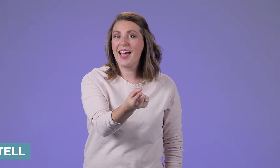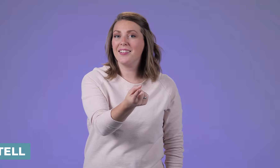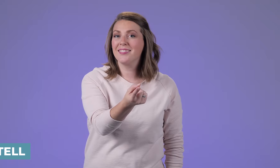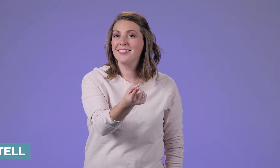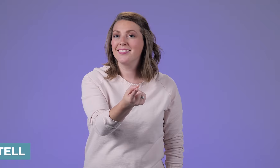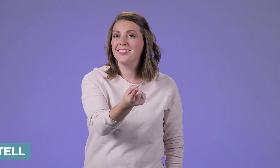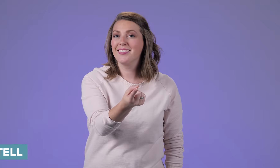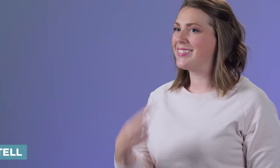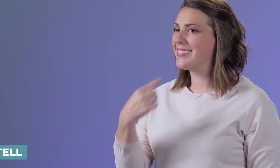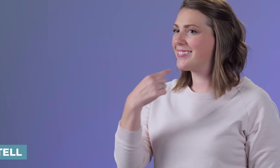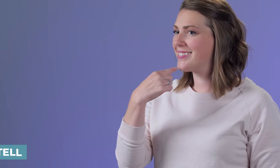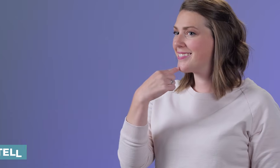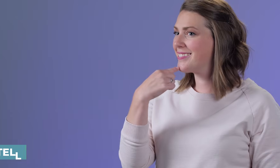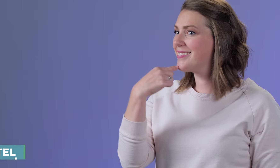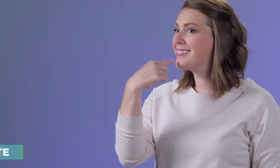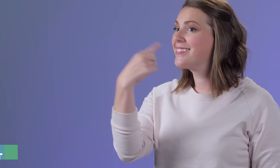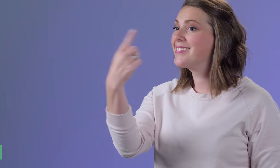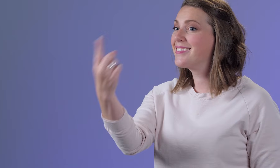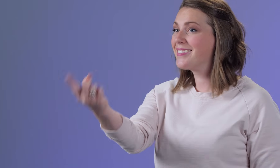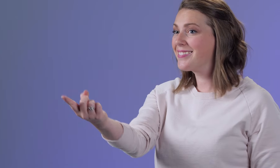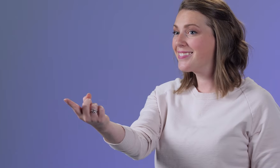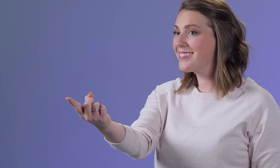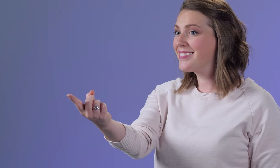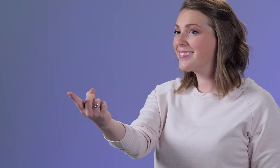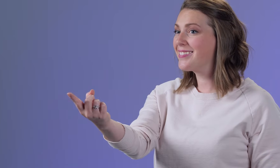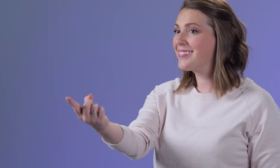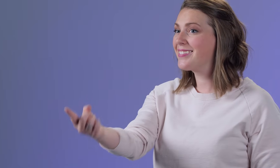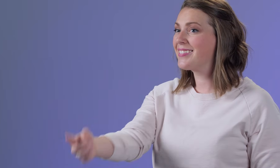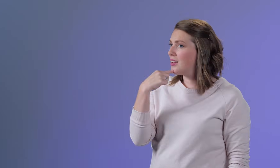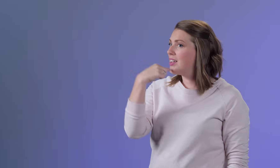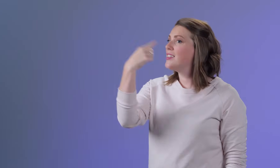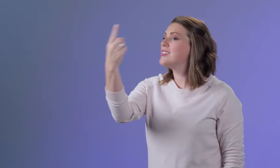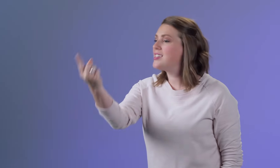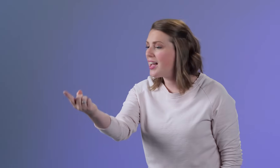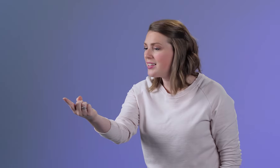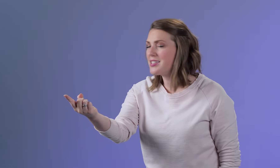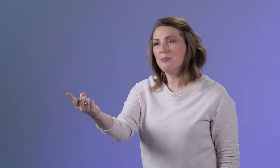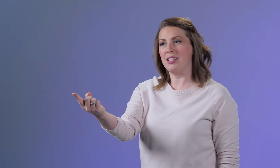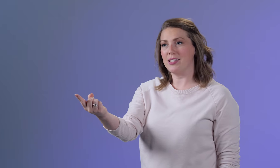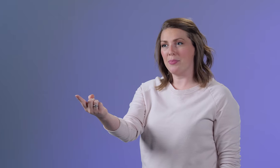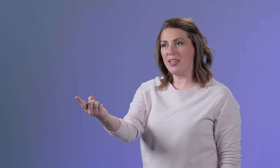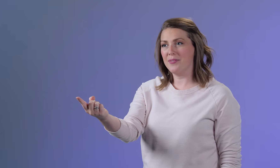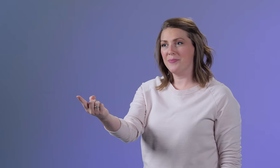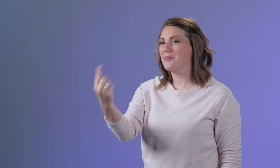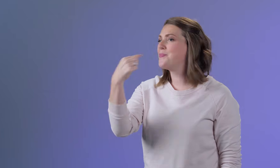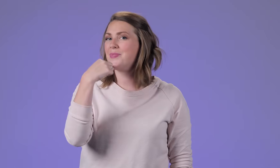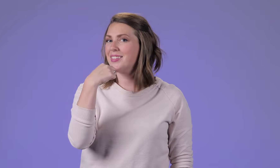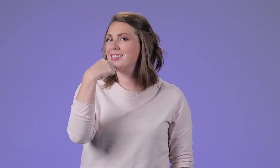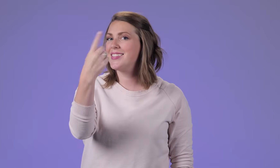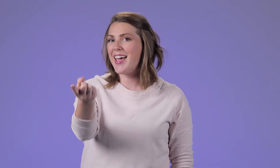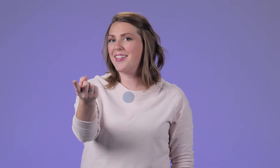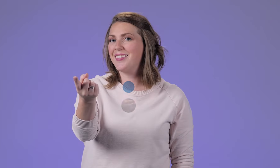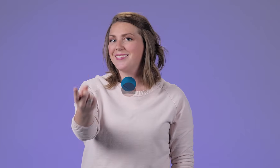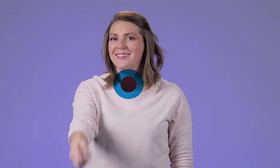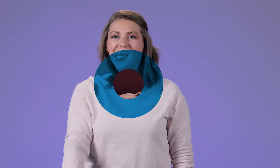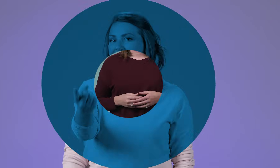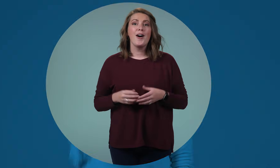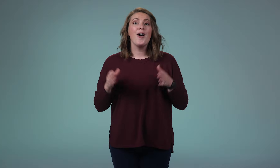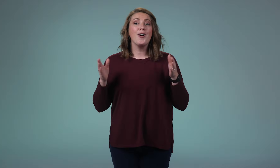Tell. Your index finger is coming from your mouth, telling somebody something. Tell. All